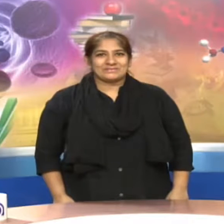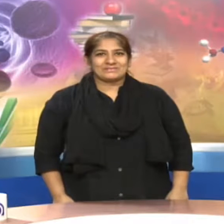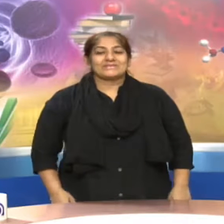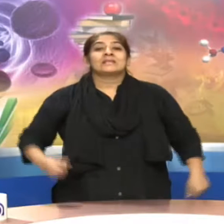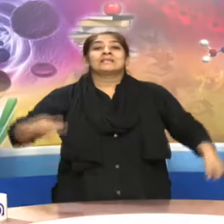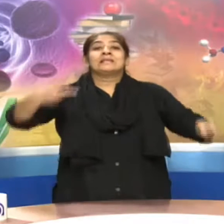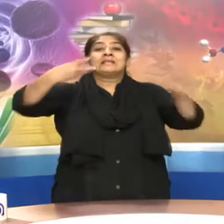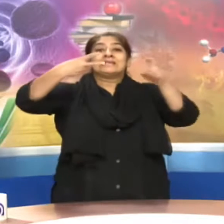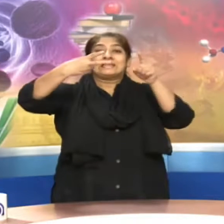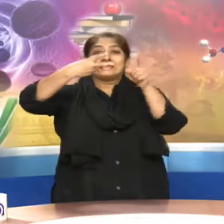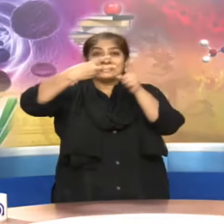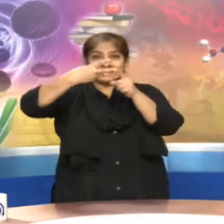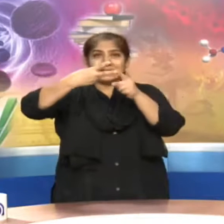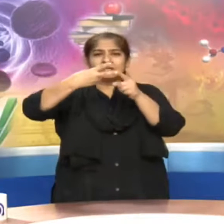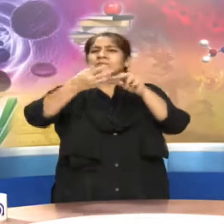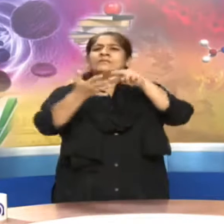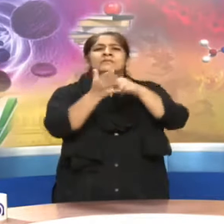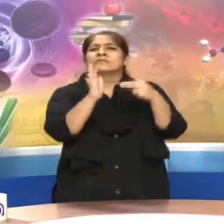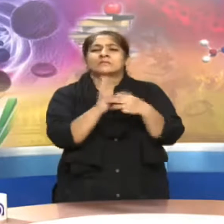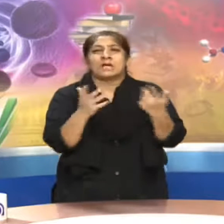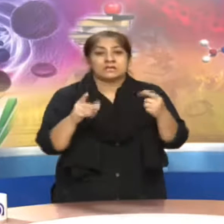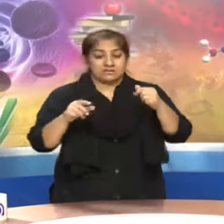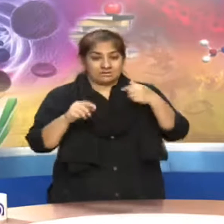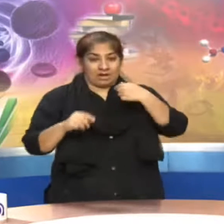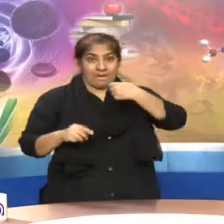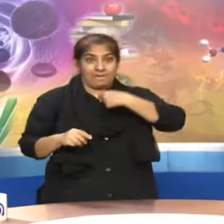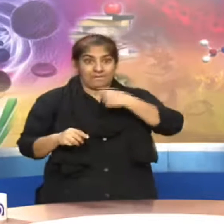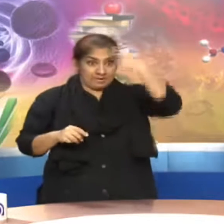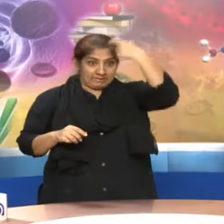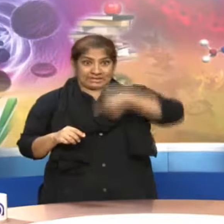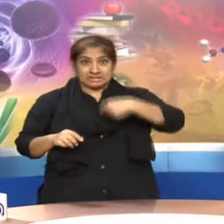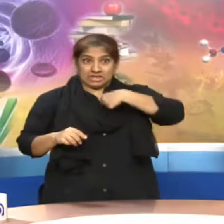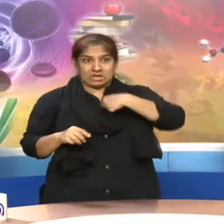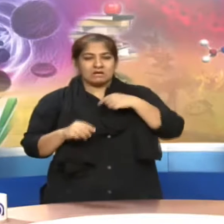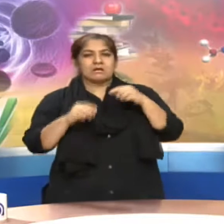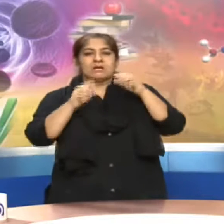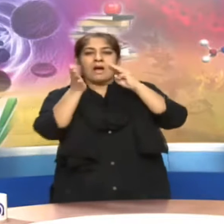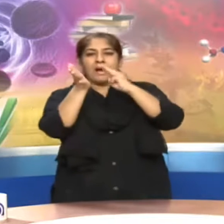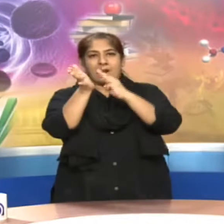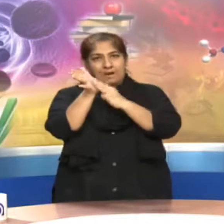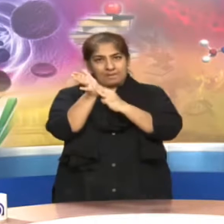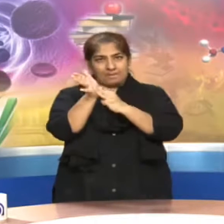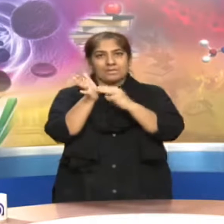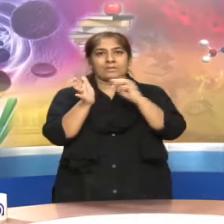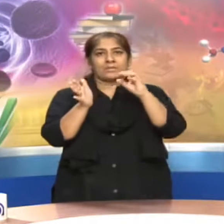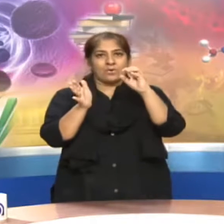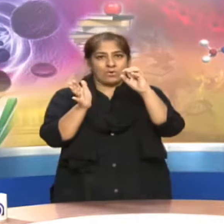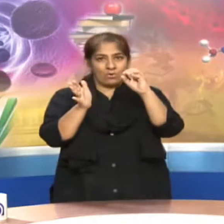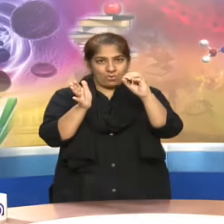workers. The second point was